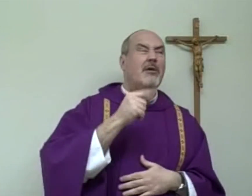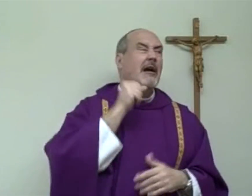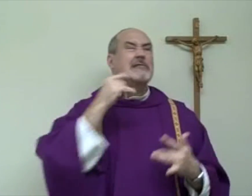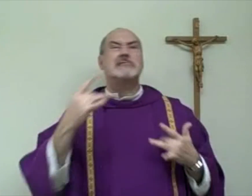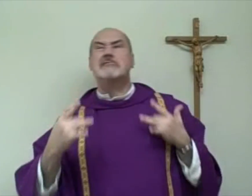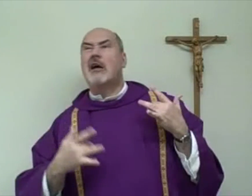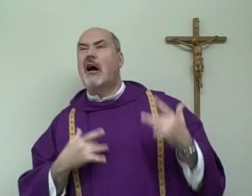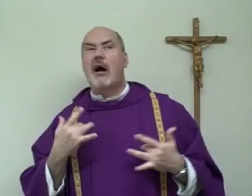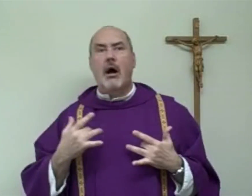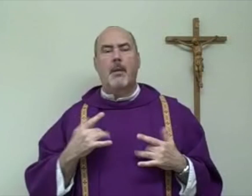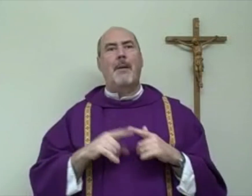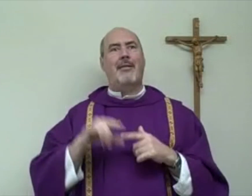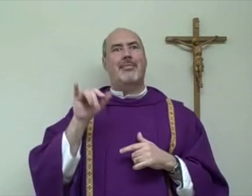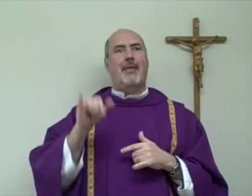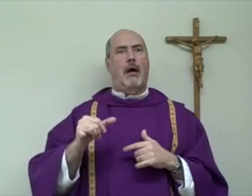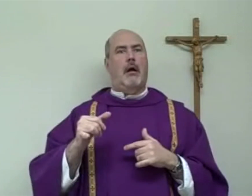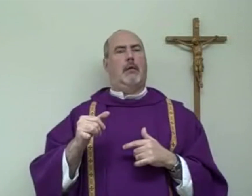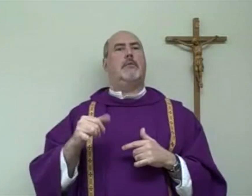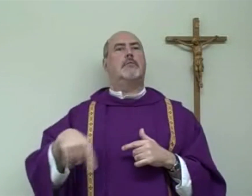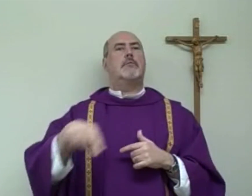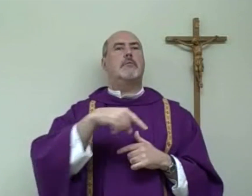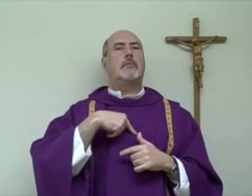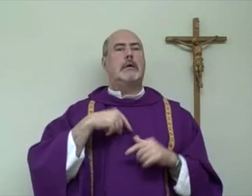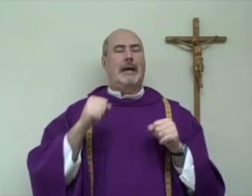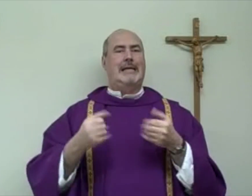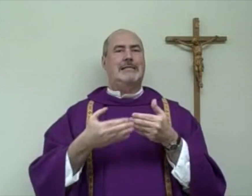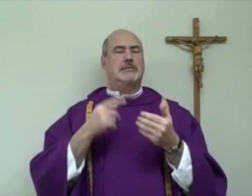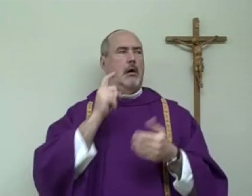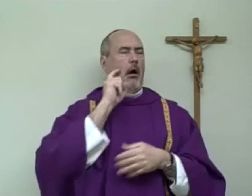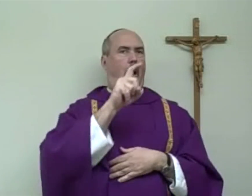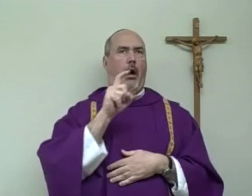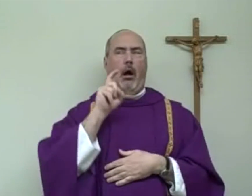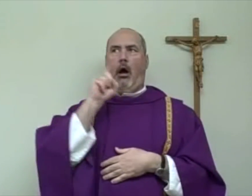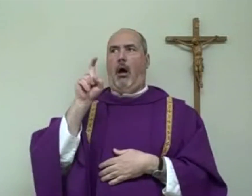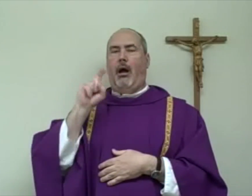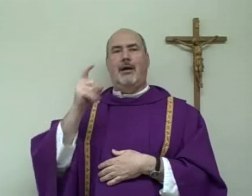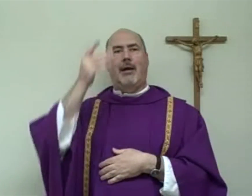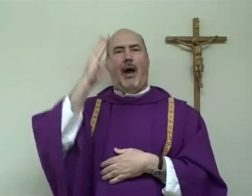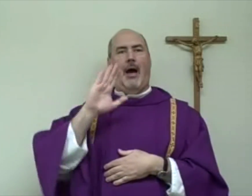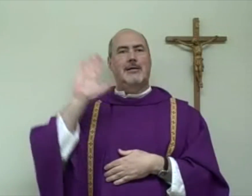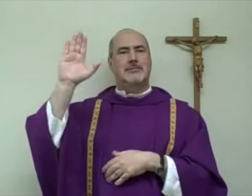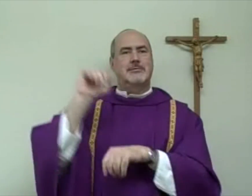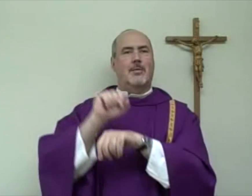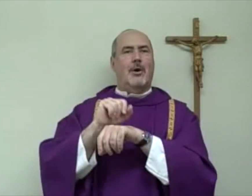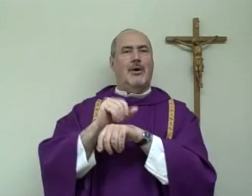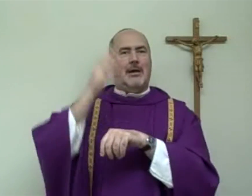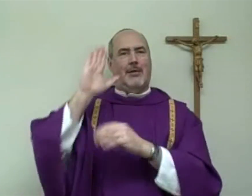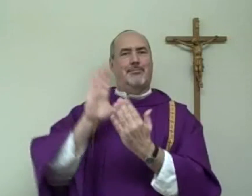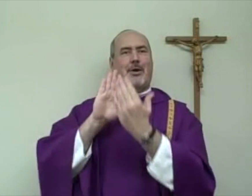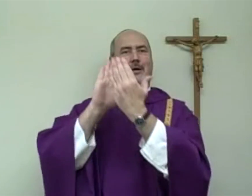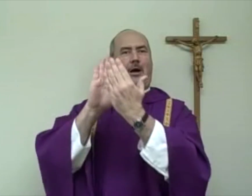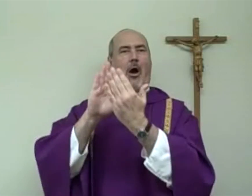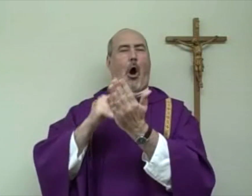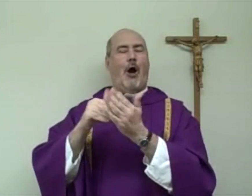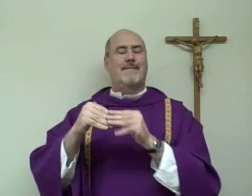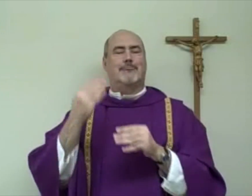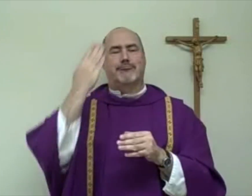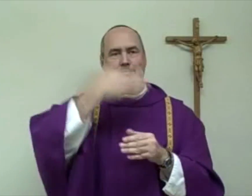However, when we are doing things that aren't so exciting and we may think a little bit boring and we're a little calmer, we can see